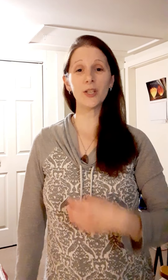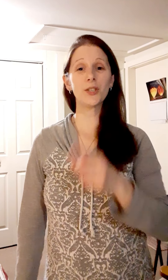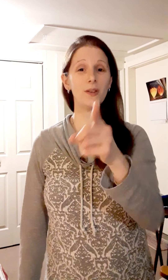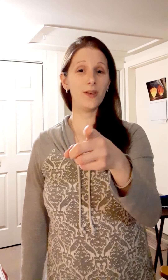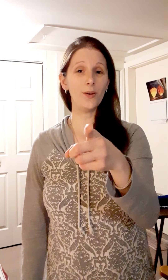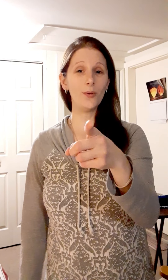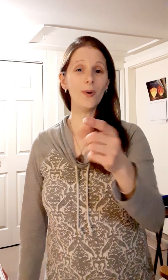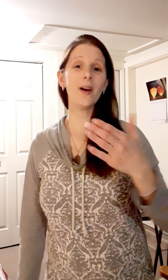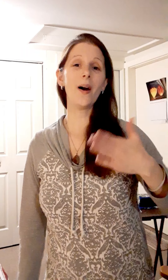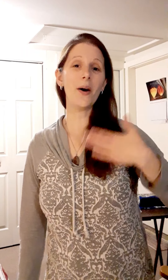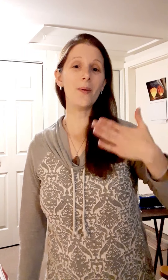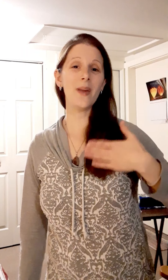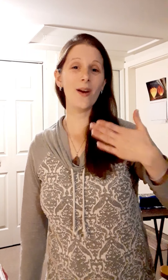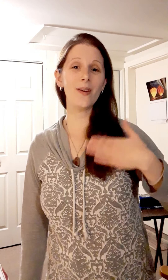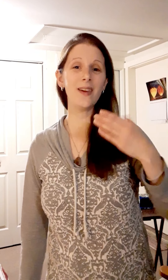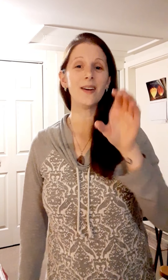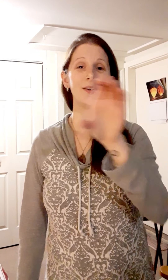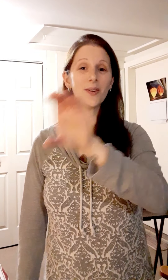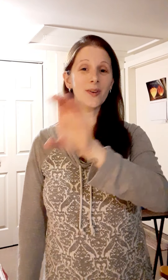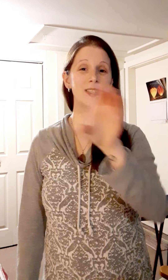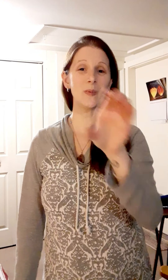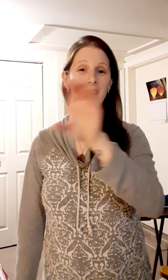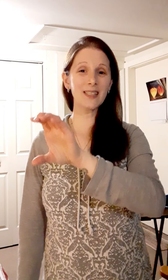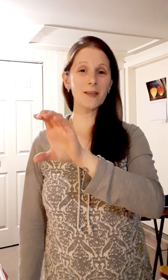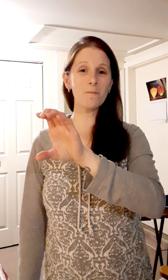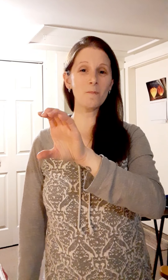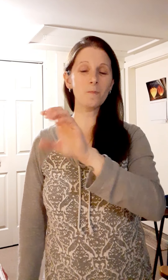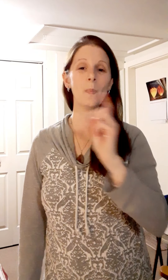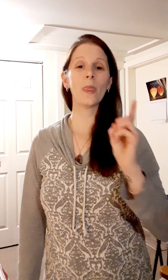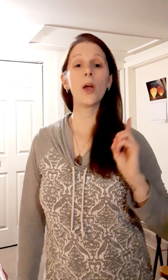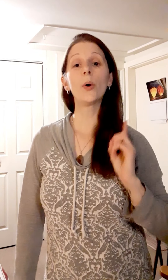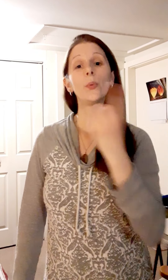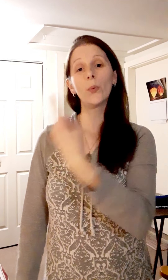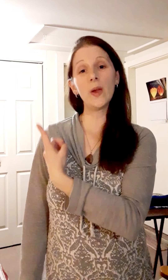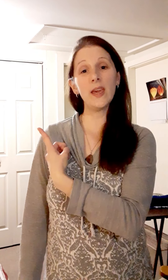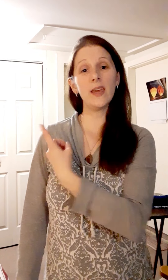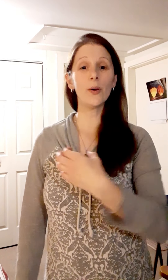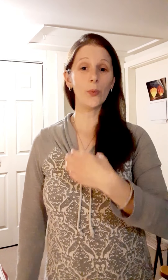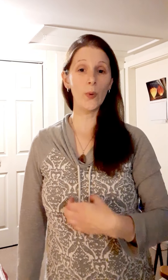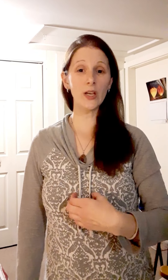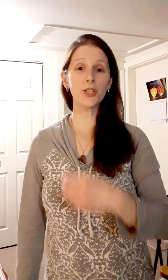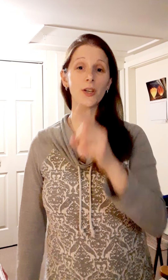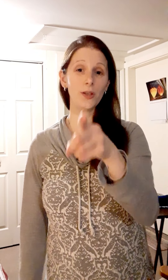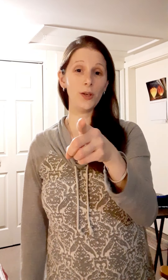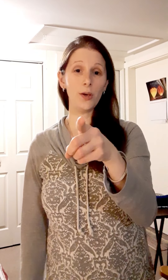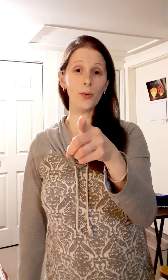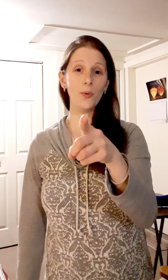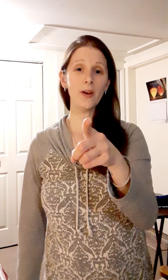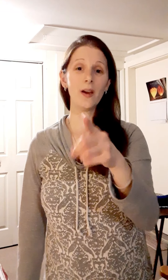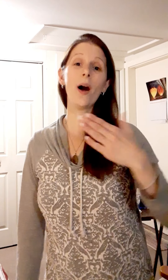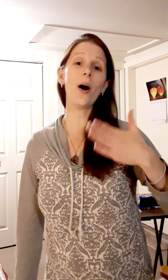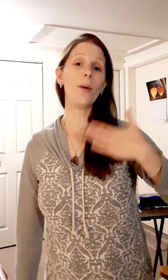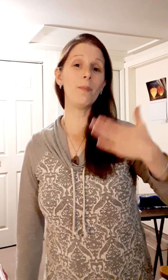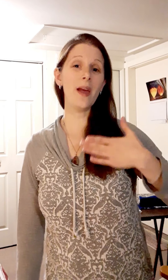wish you a Merry Christmas. We wish you a